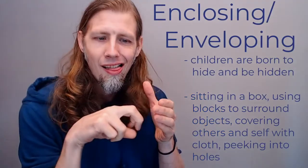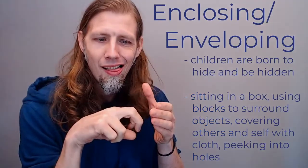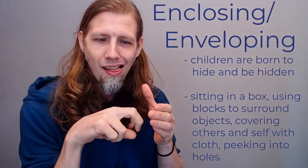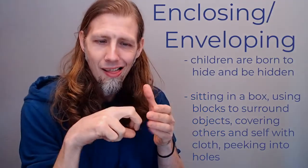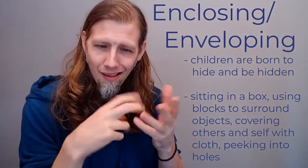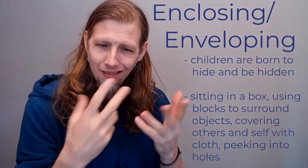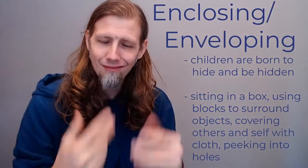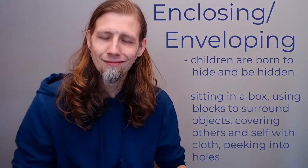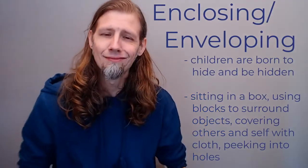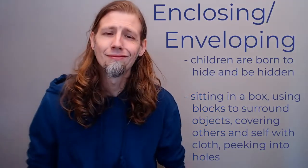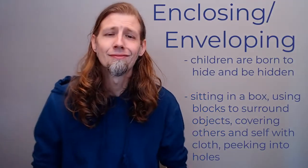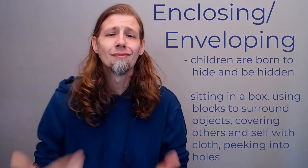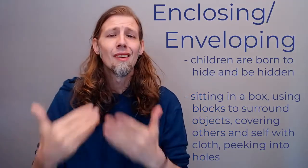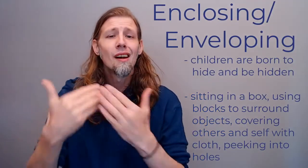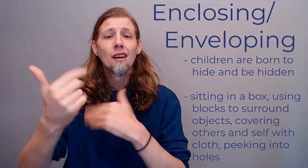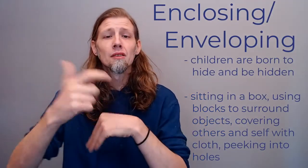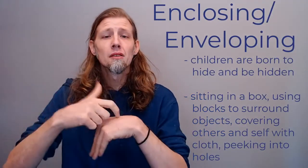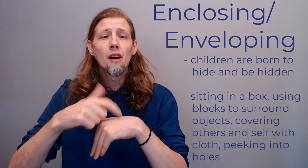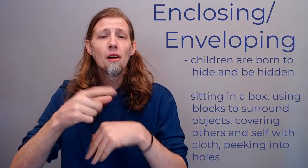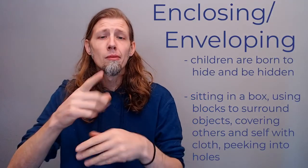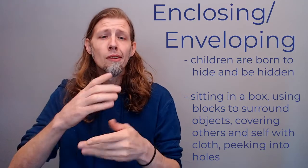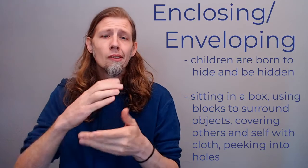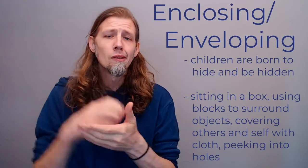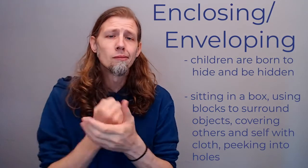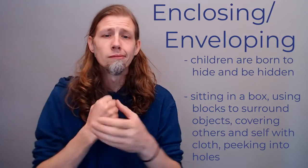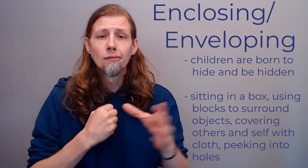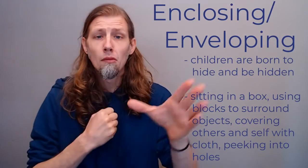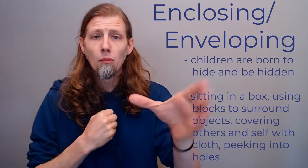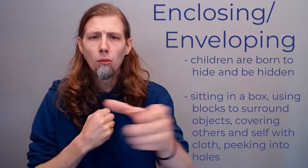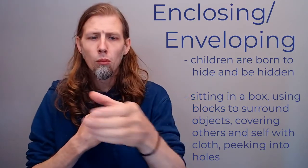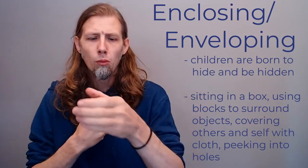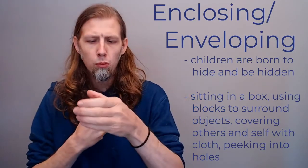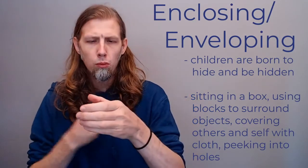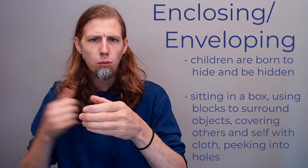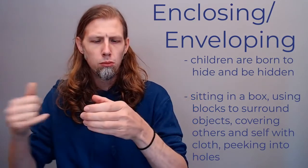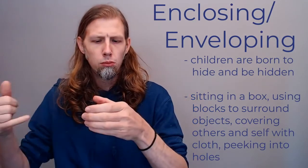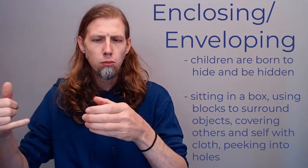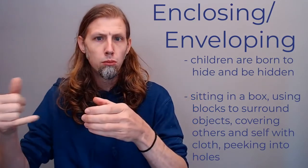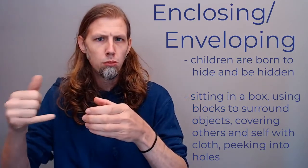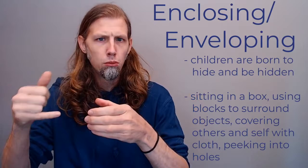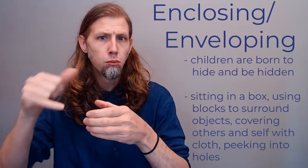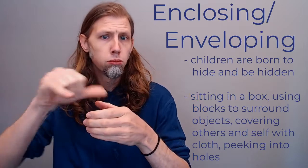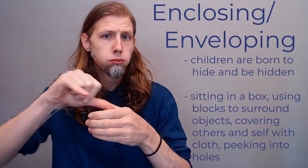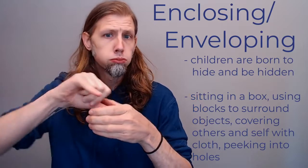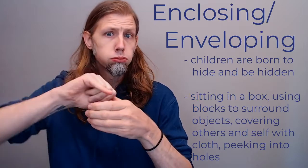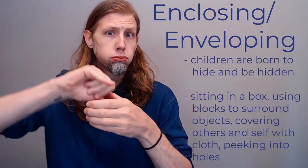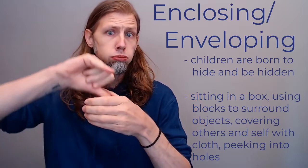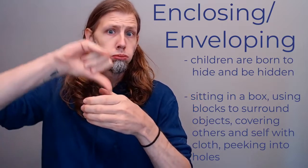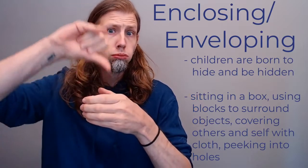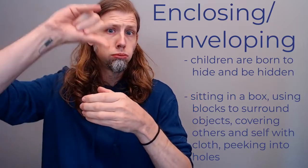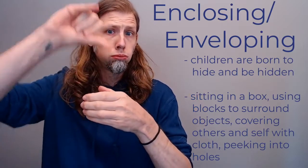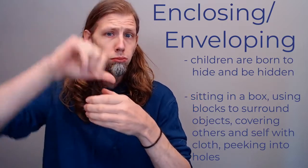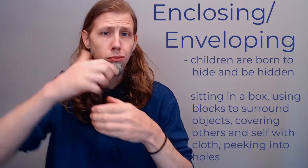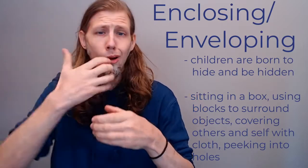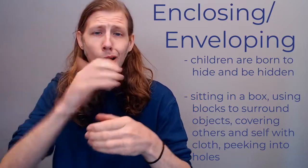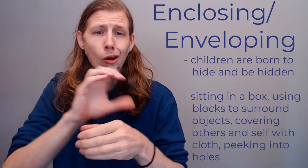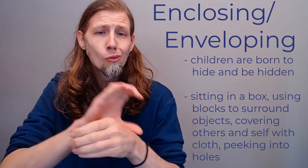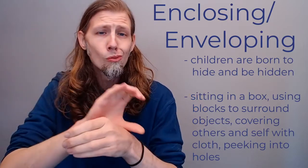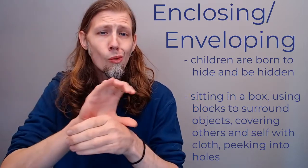themselves inside it. The next time you fill your mug up to the brim with some hot chocolate, grab a